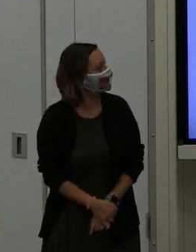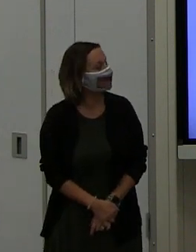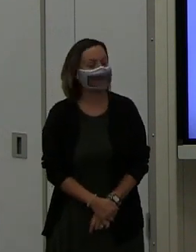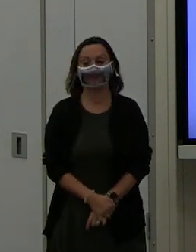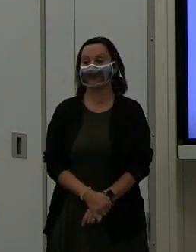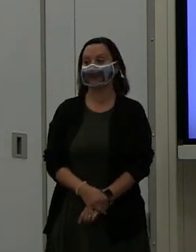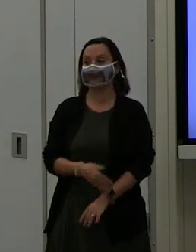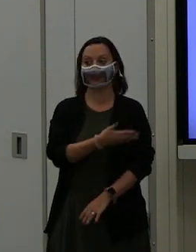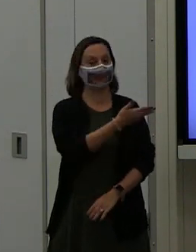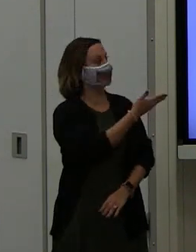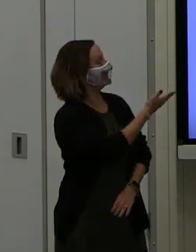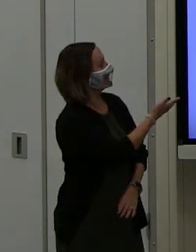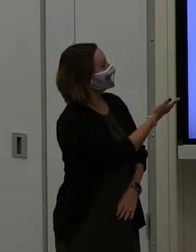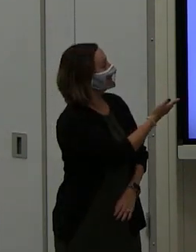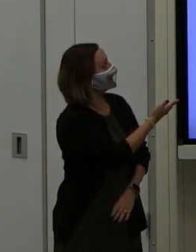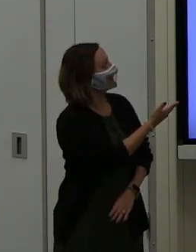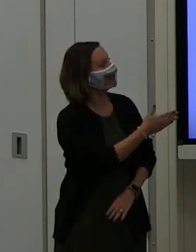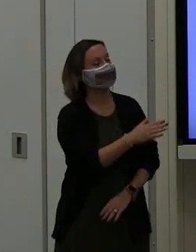So under the